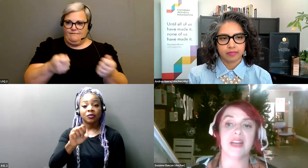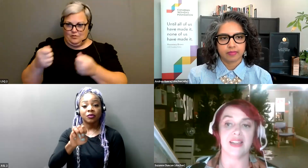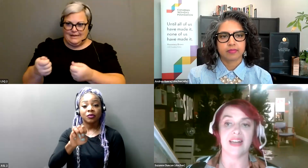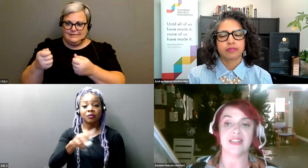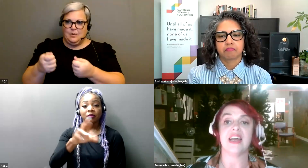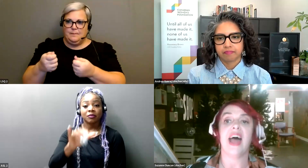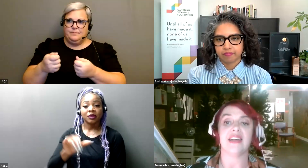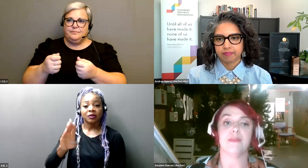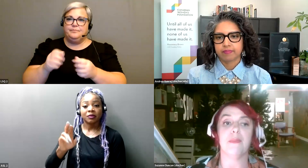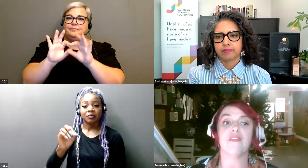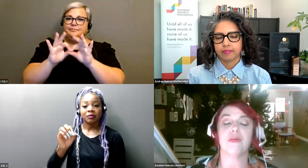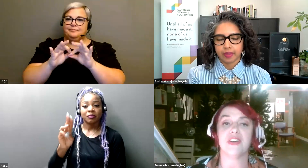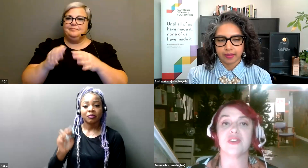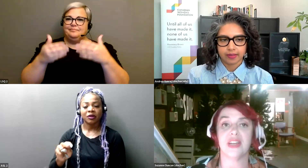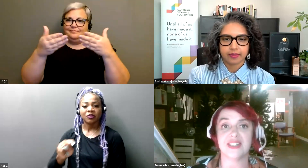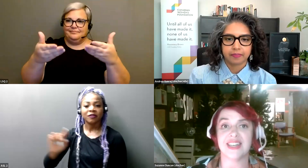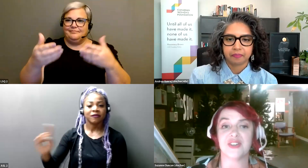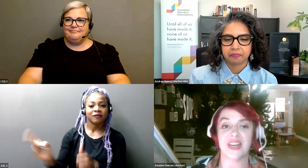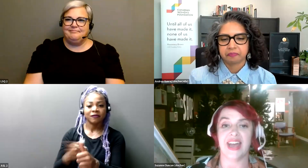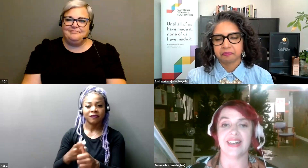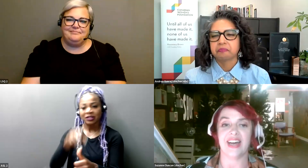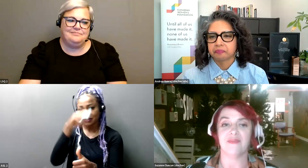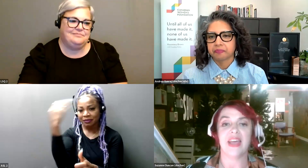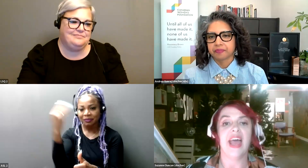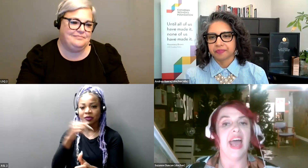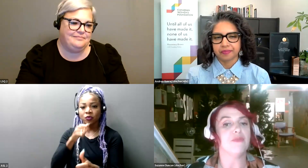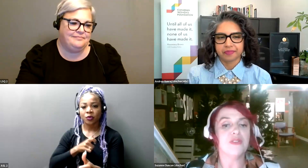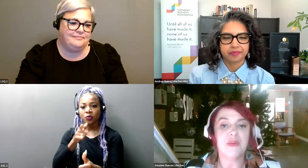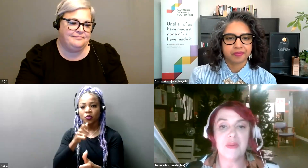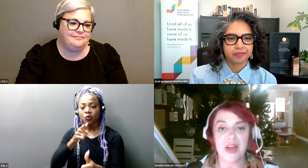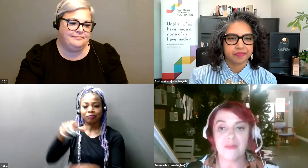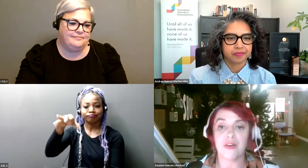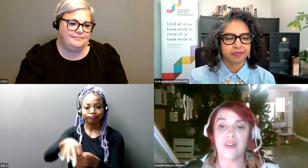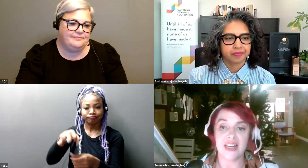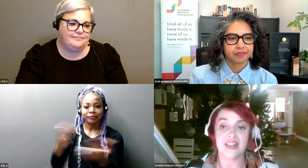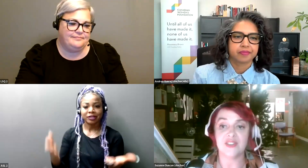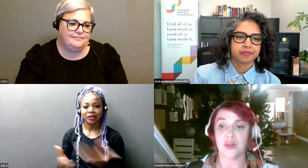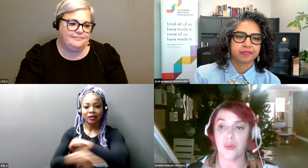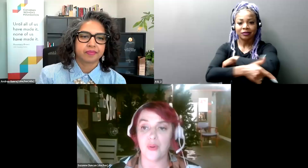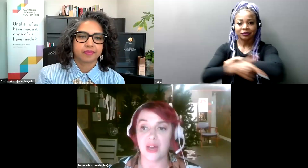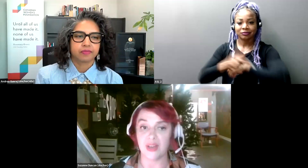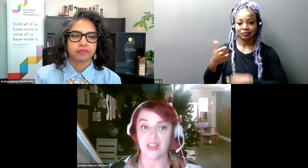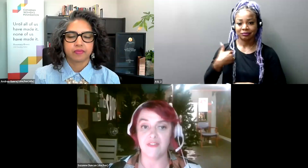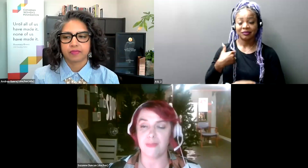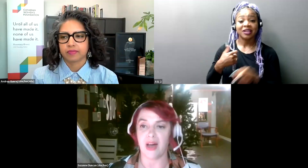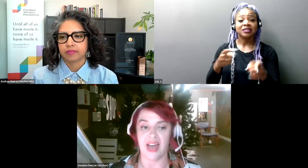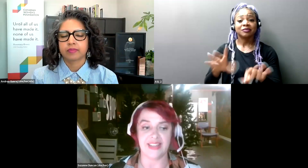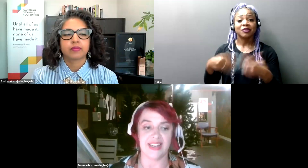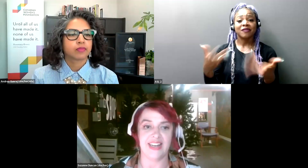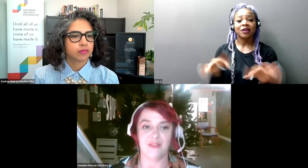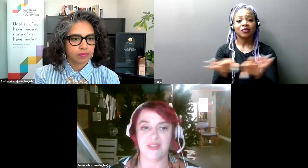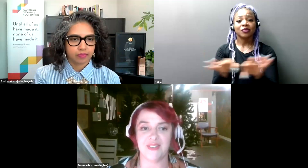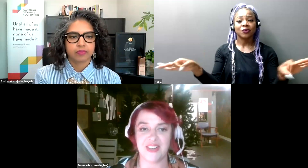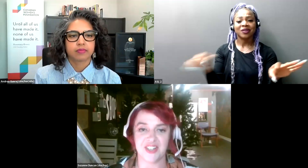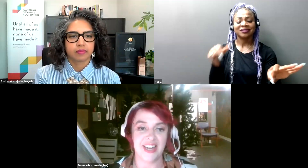Black woman elected as a member of provincial legislature in Canada. And Rosemary Brown provided us with a quote that we live by at